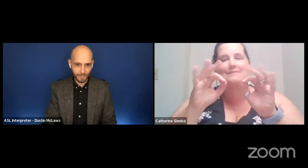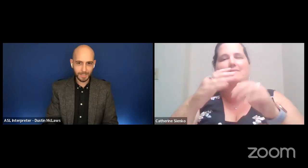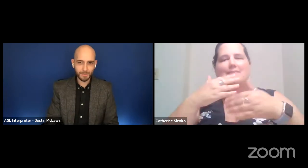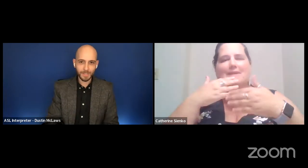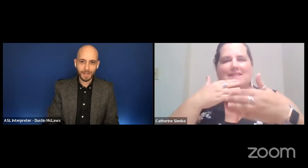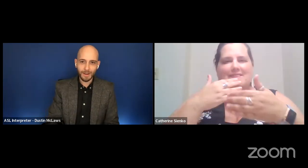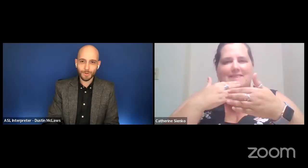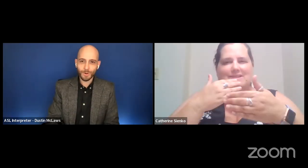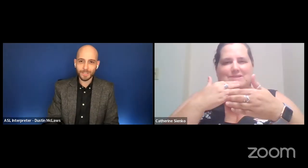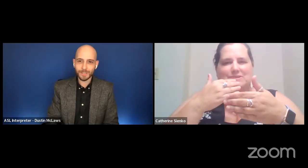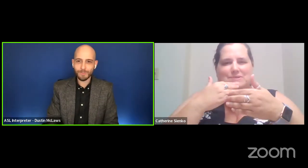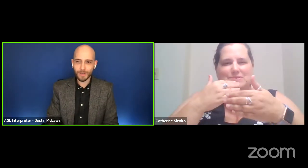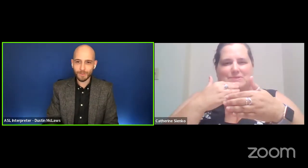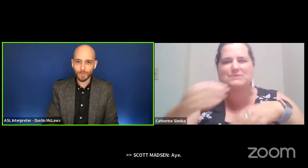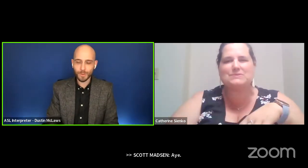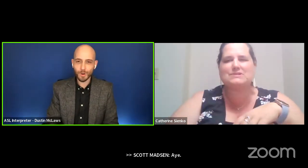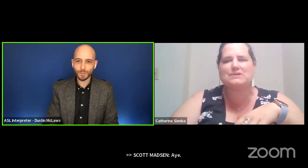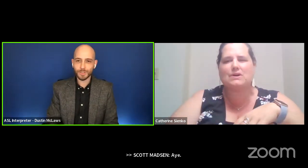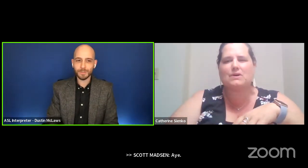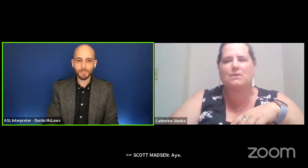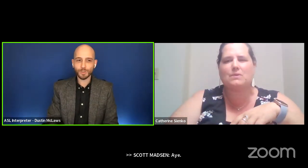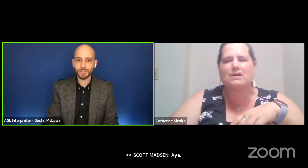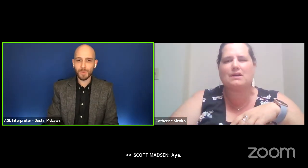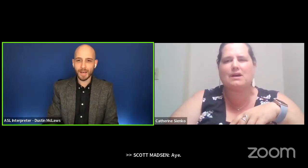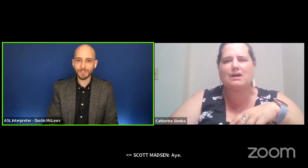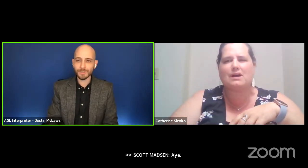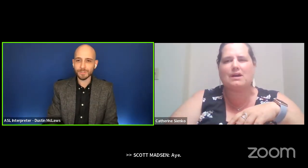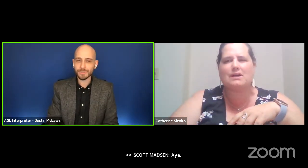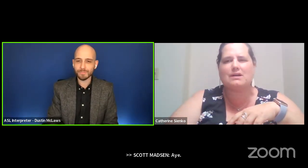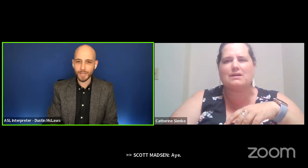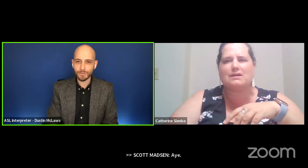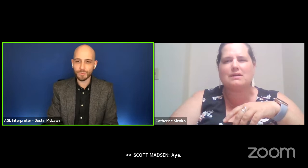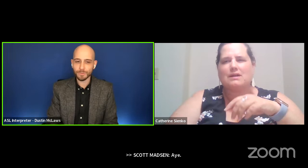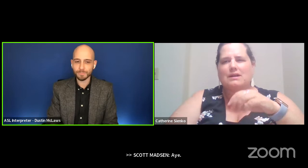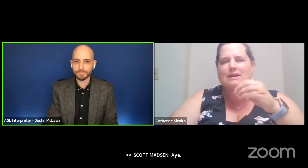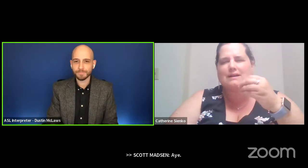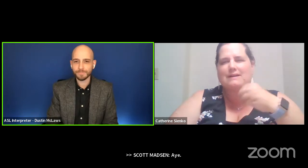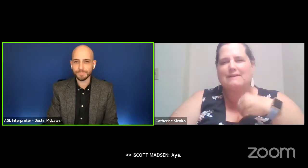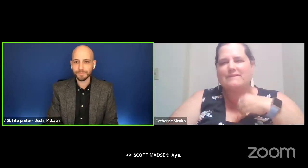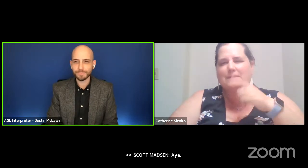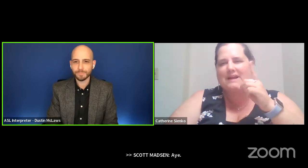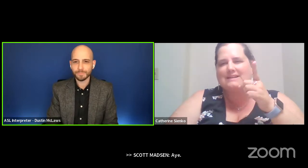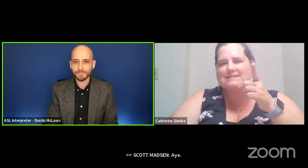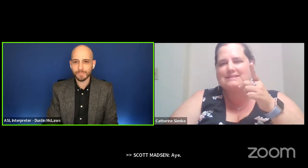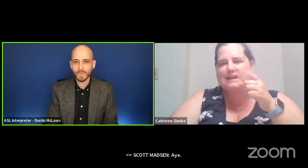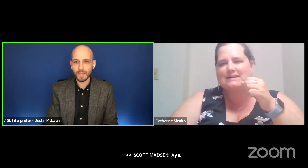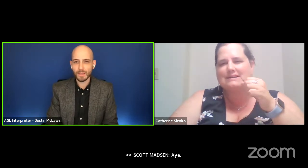All right, it seems that everyone is in favor of the motion. The motion passes. Thank you.